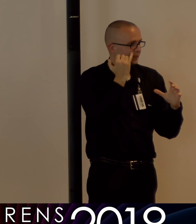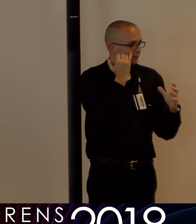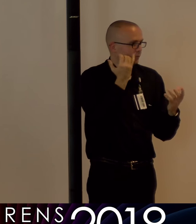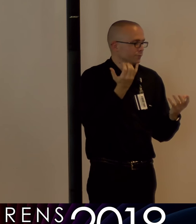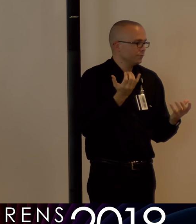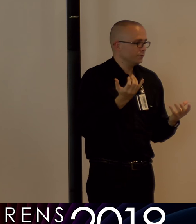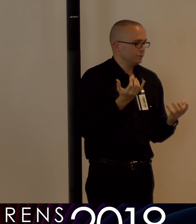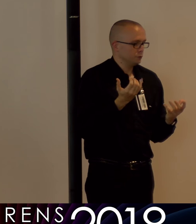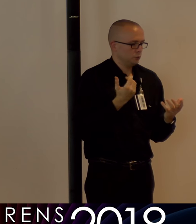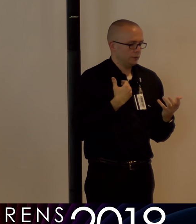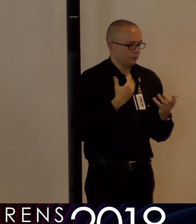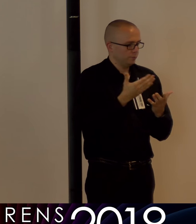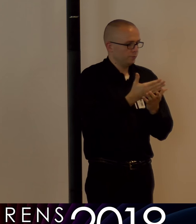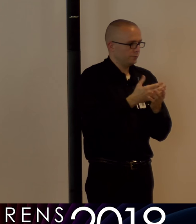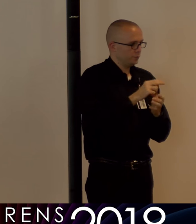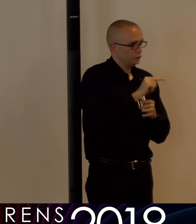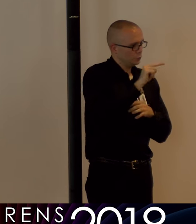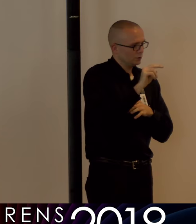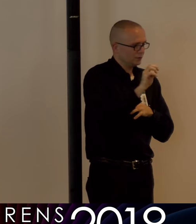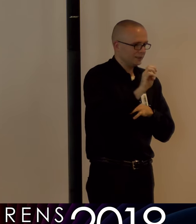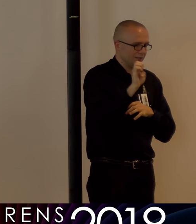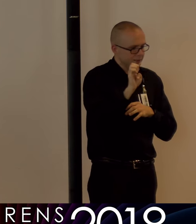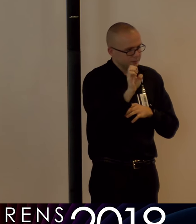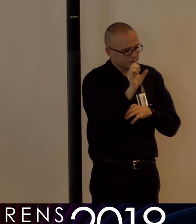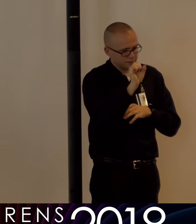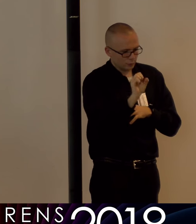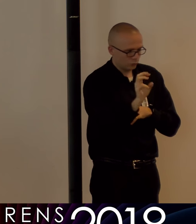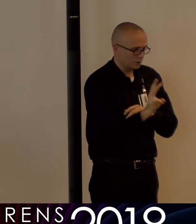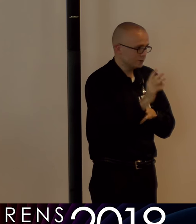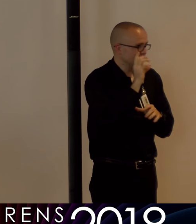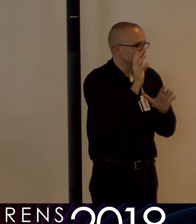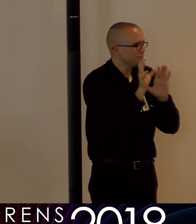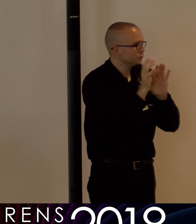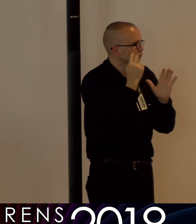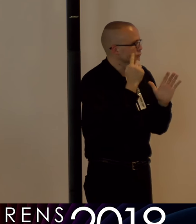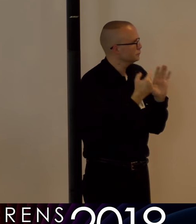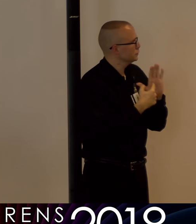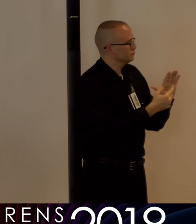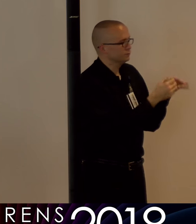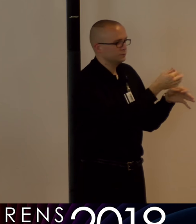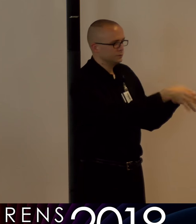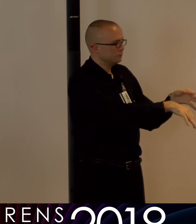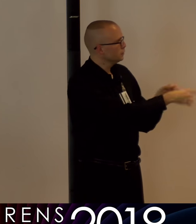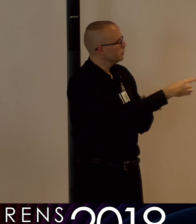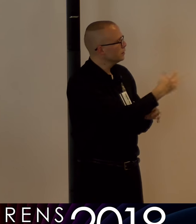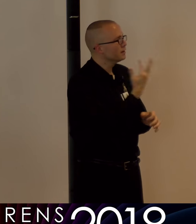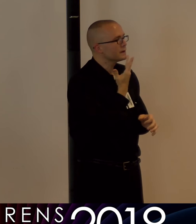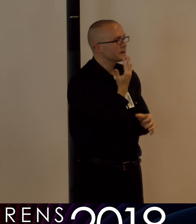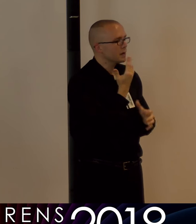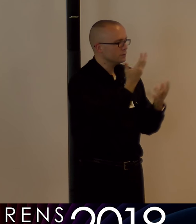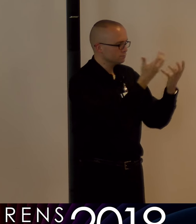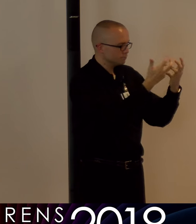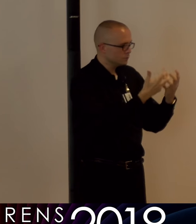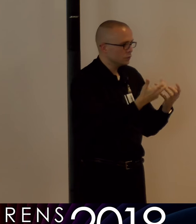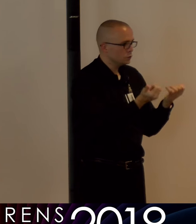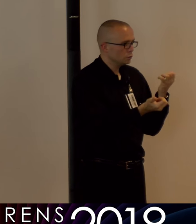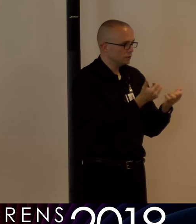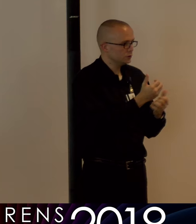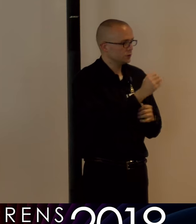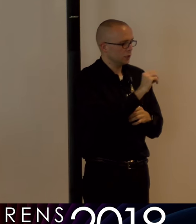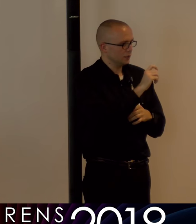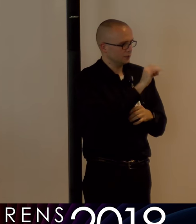you know, northeast, southwest. And the cartoon here is simply showing you color-coded which